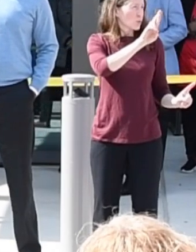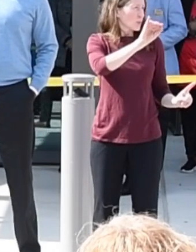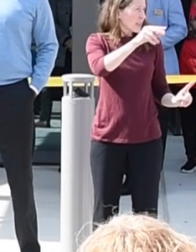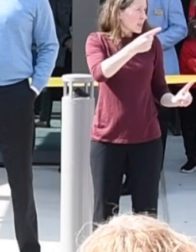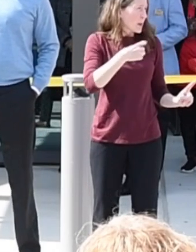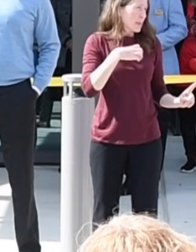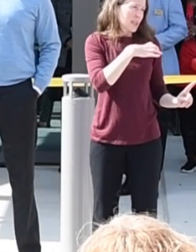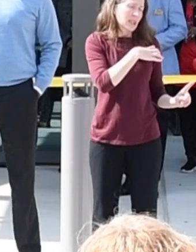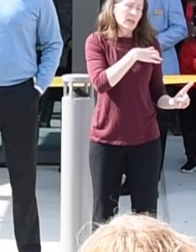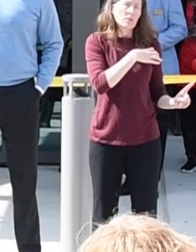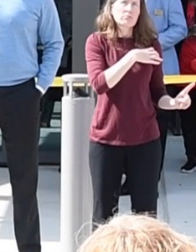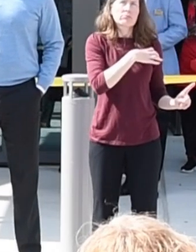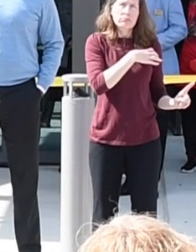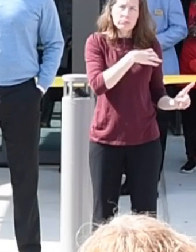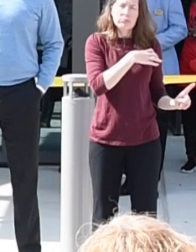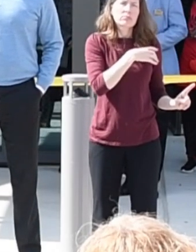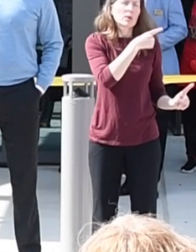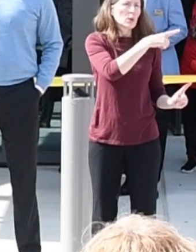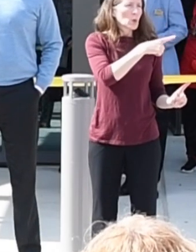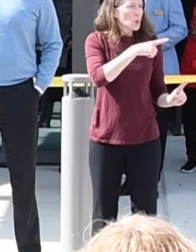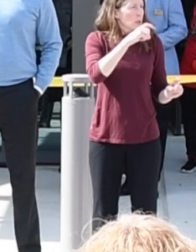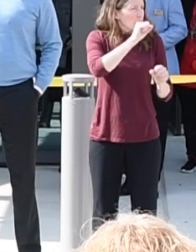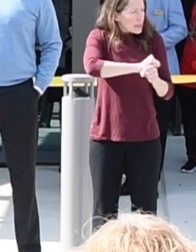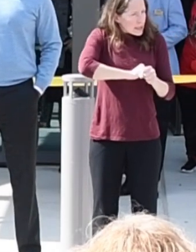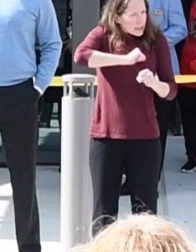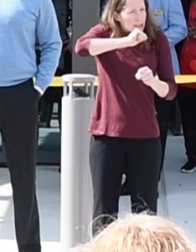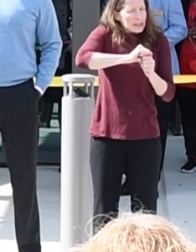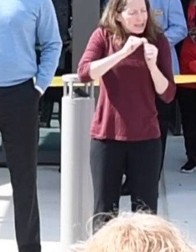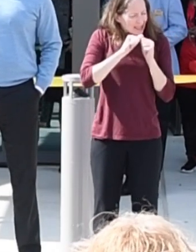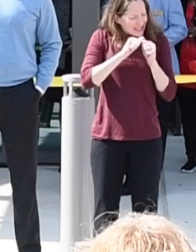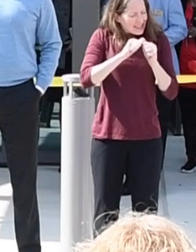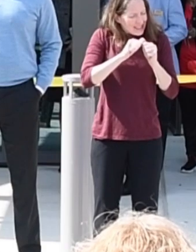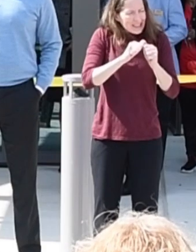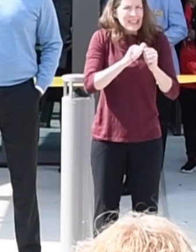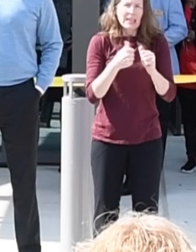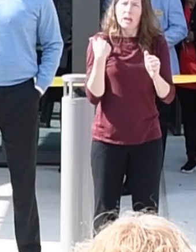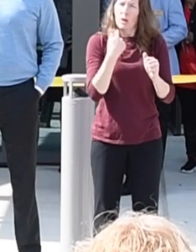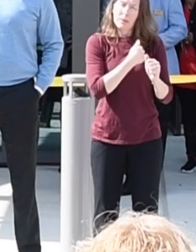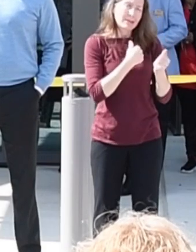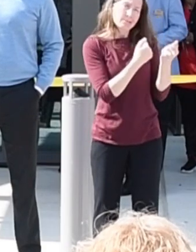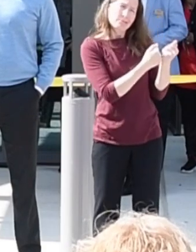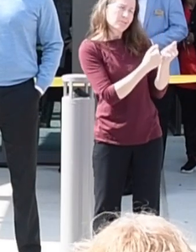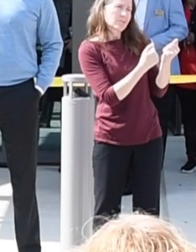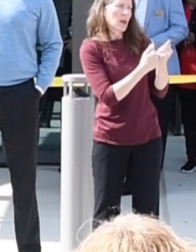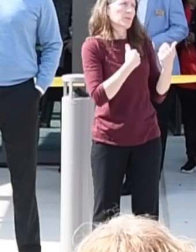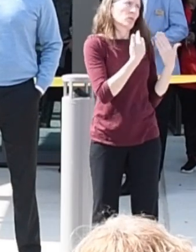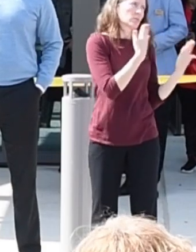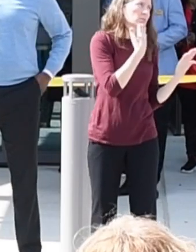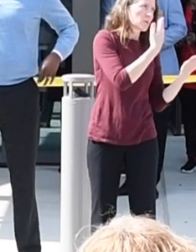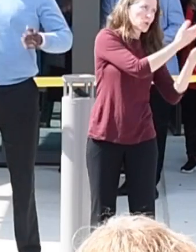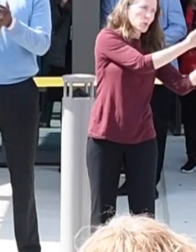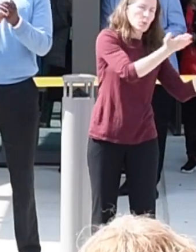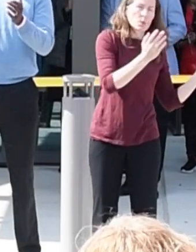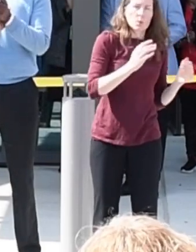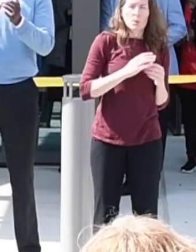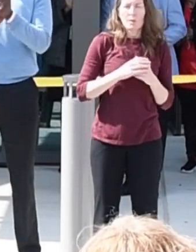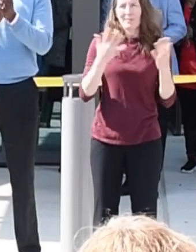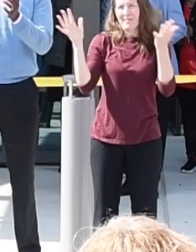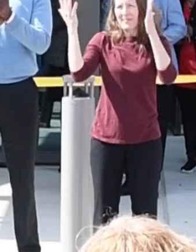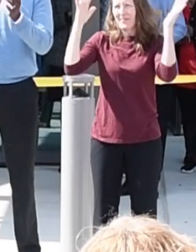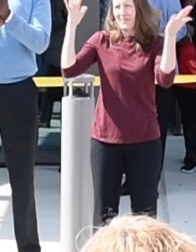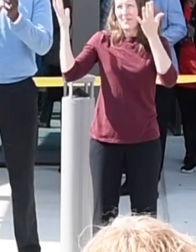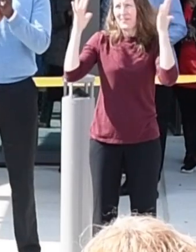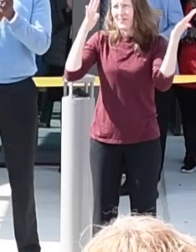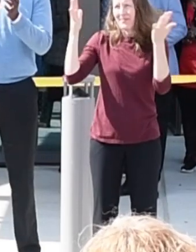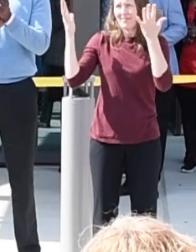still made sure that ship kept going and we kept going with you, and I am so grateful to you. It would not exist without